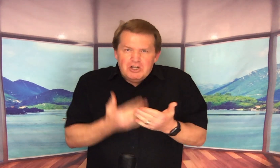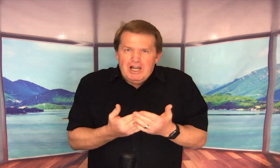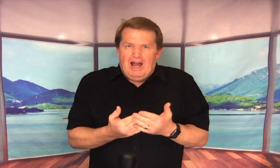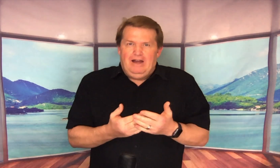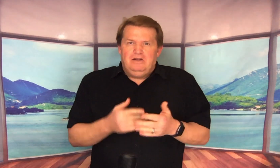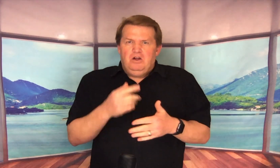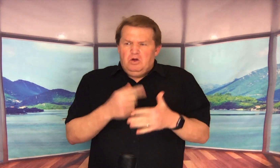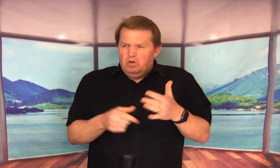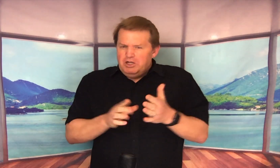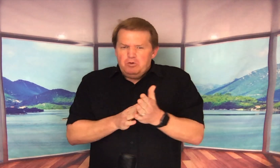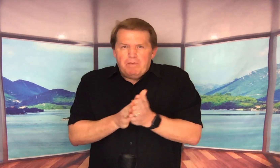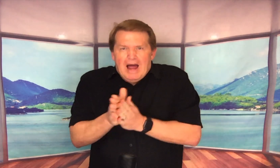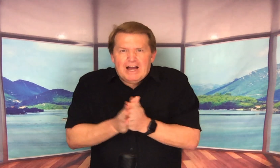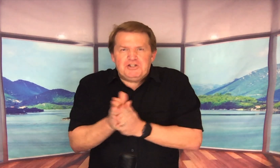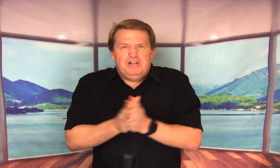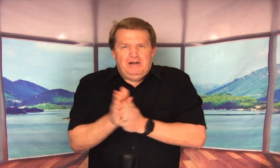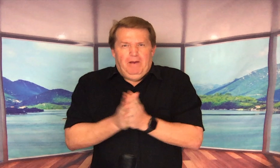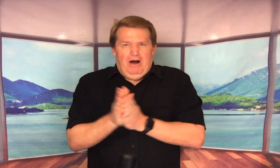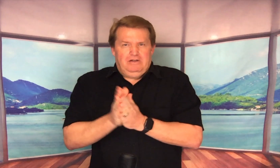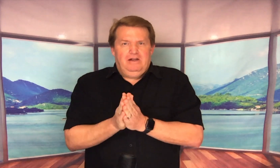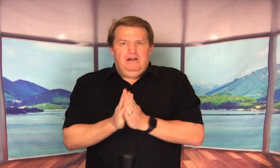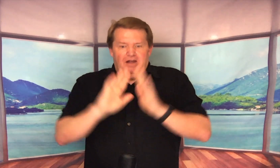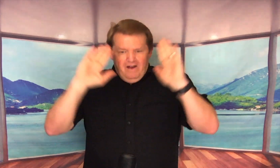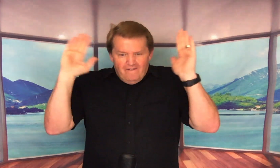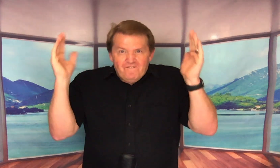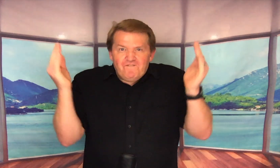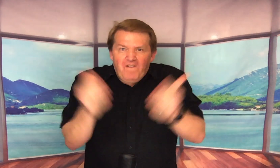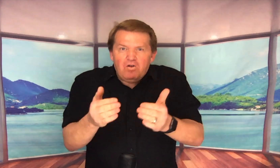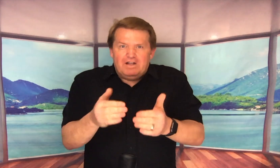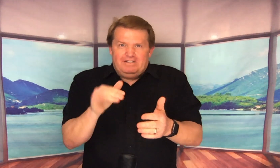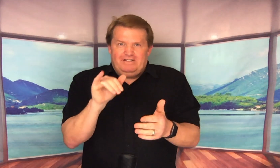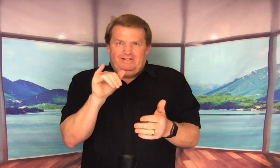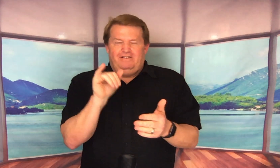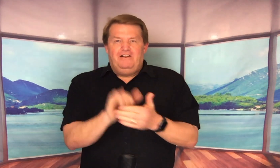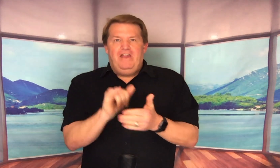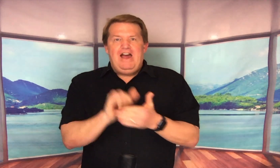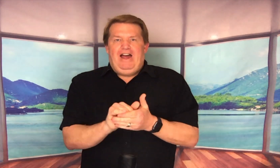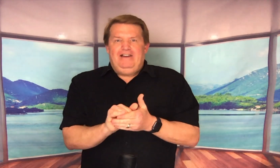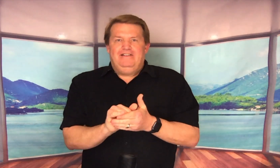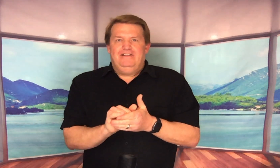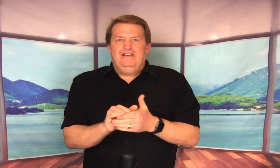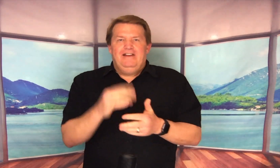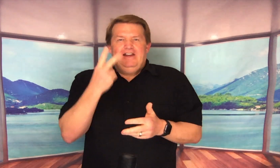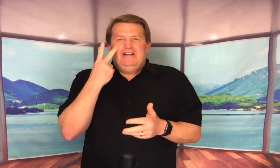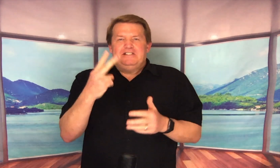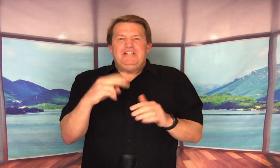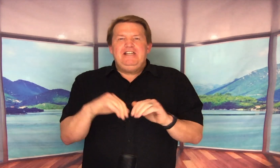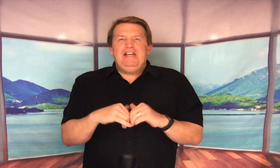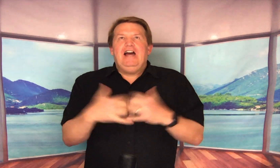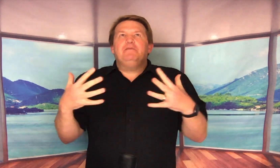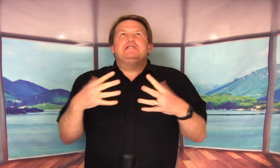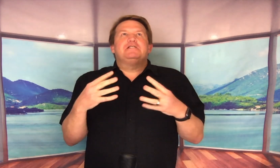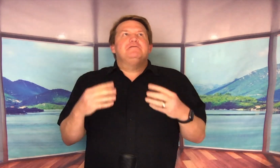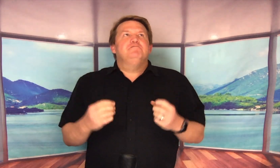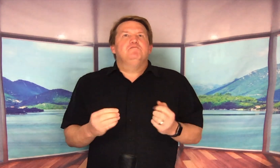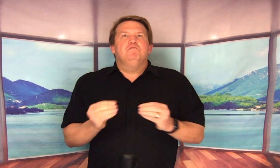at? What are you passionate about? Focus on that and see how much